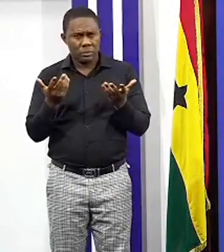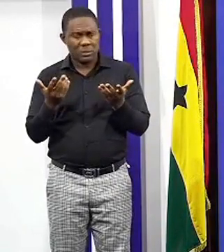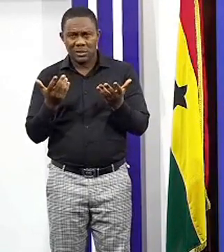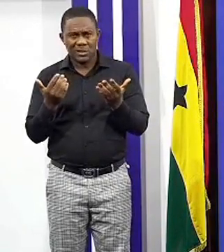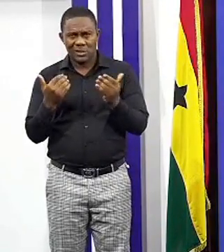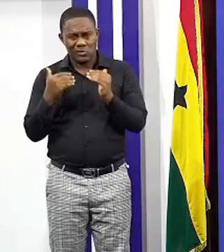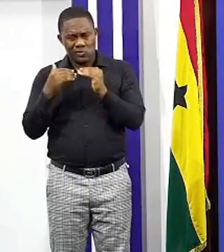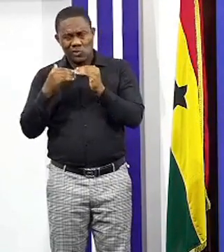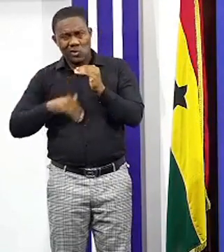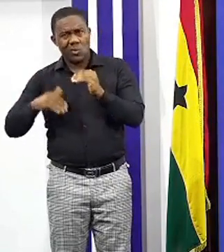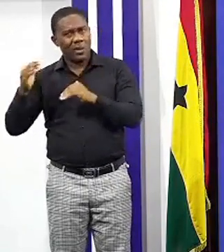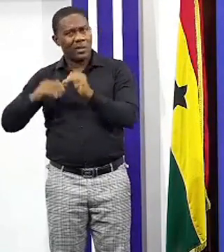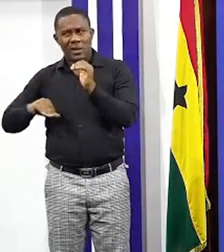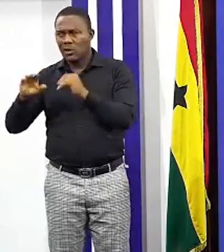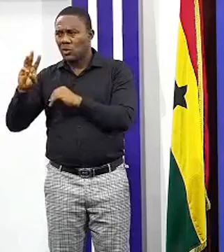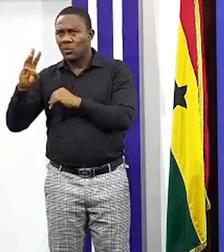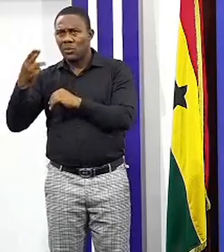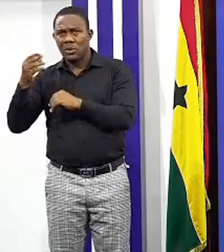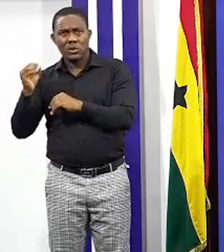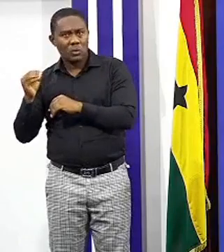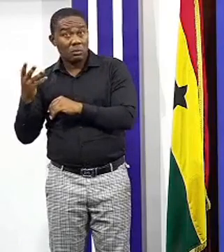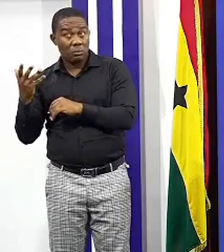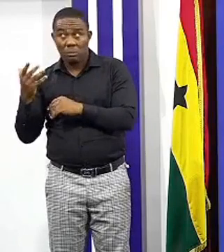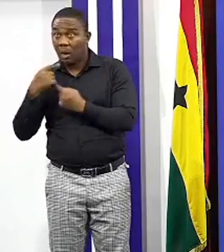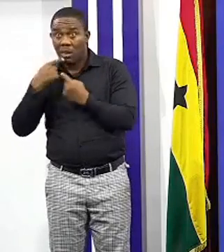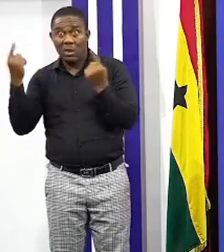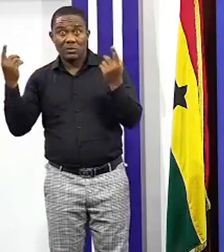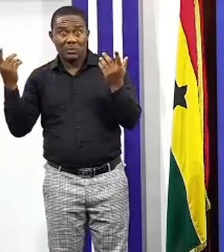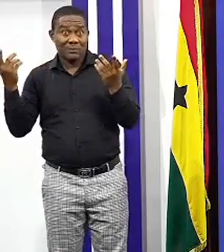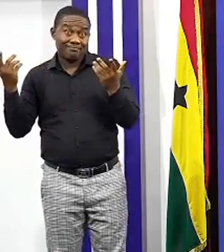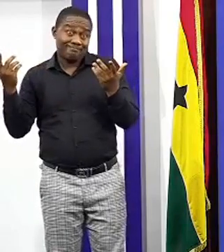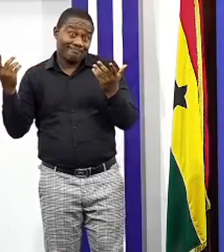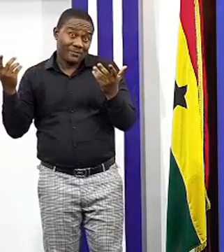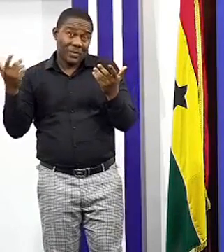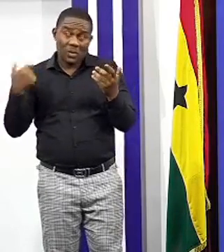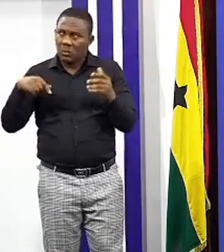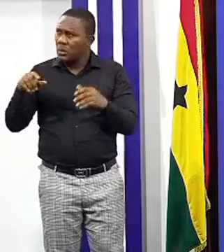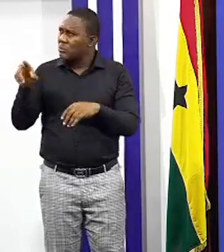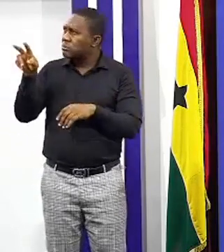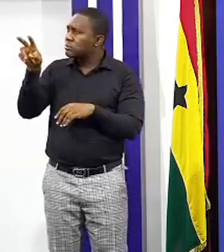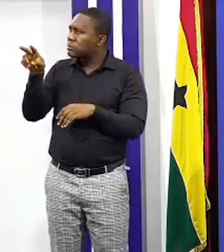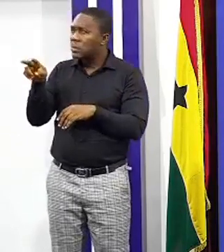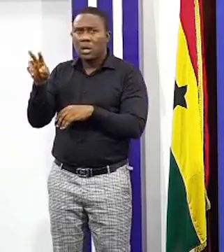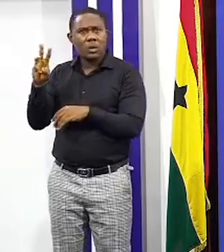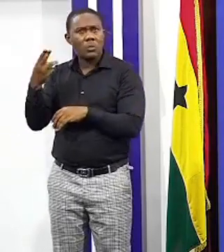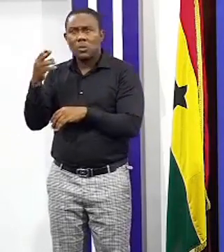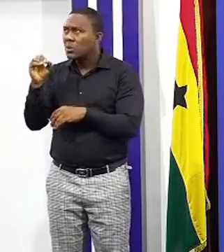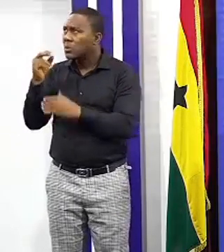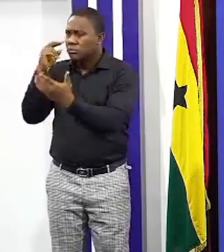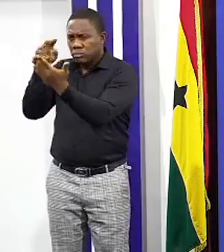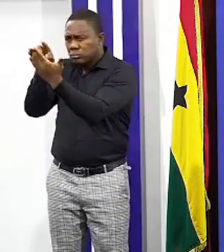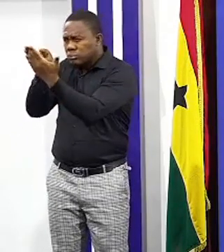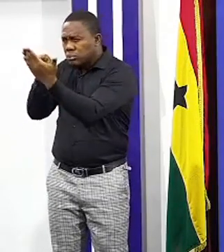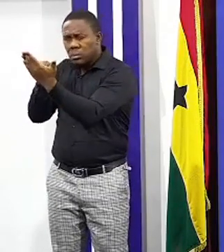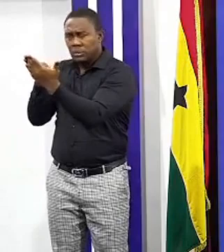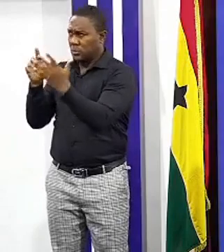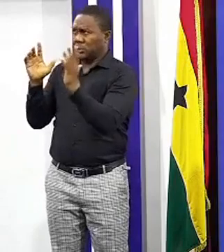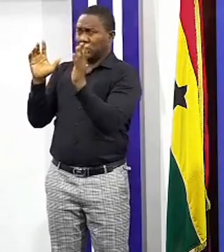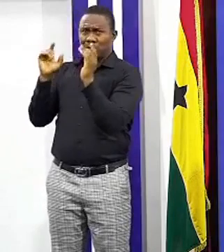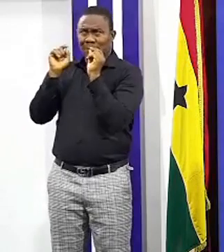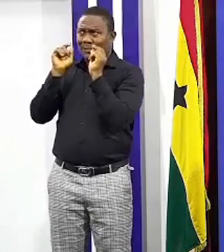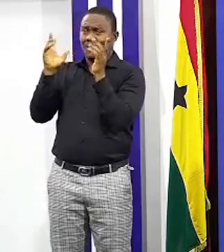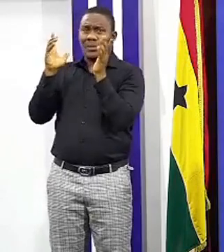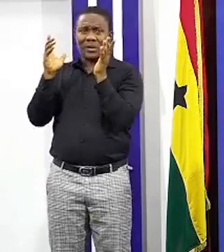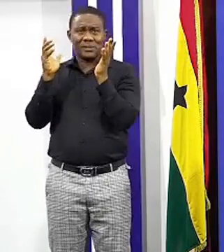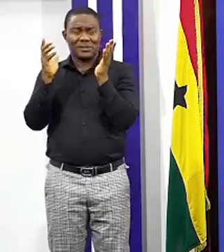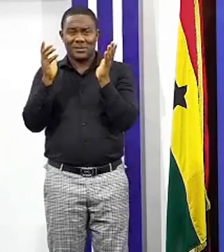what WHO has quoted. And it's because when we saw the WHO hypothesis, we were a bit scared. So